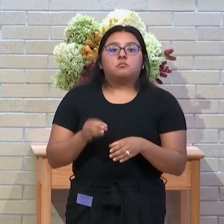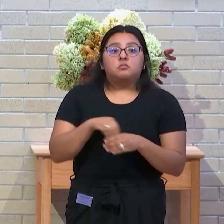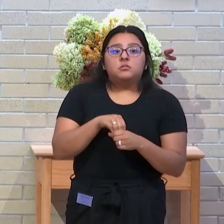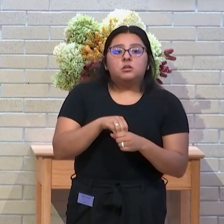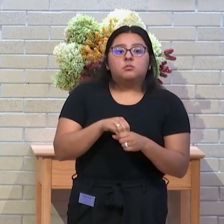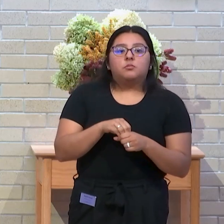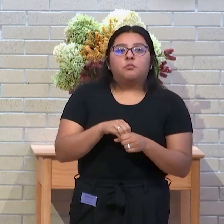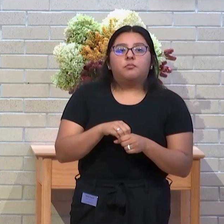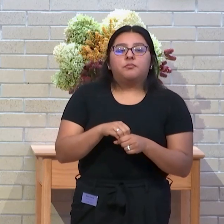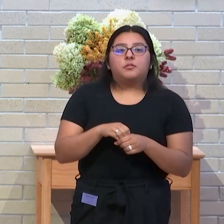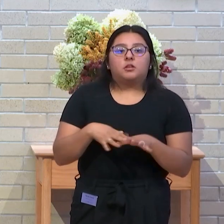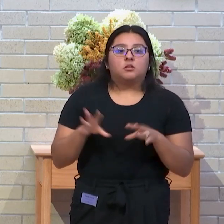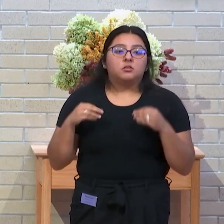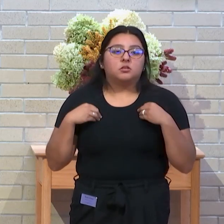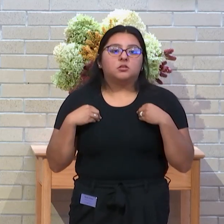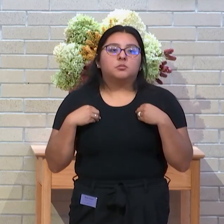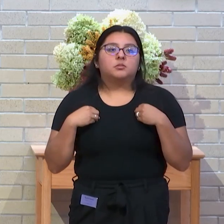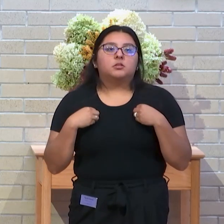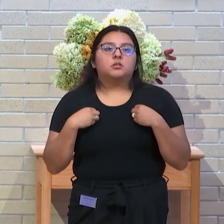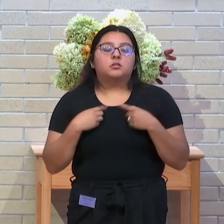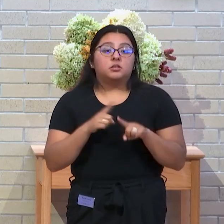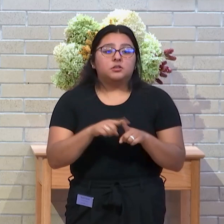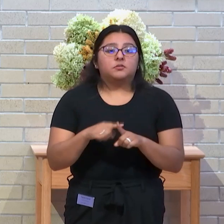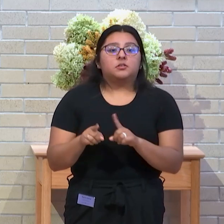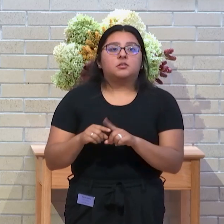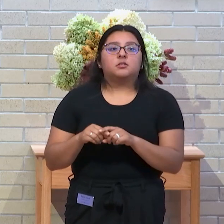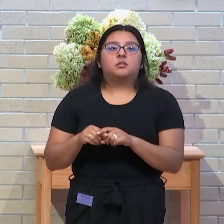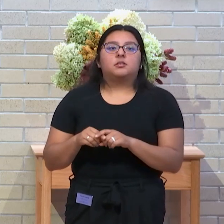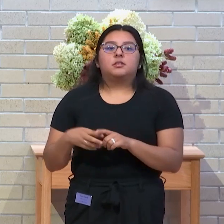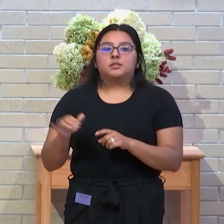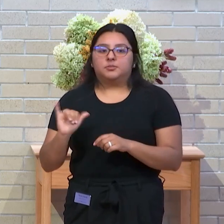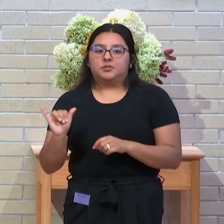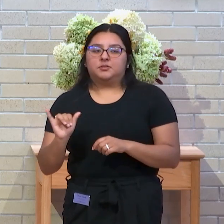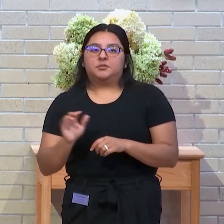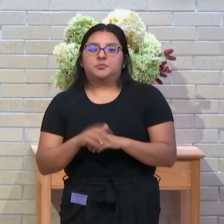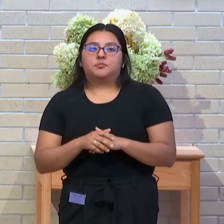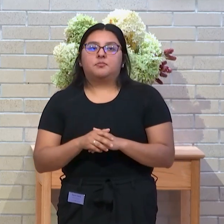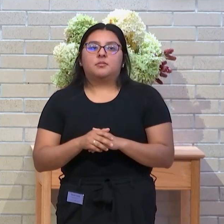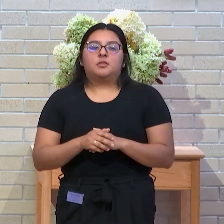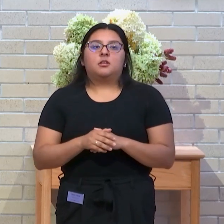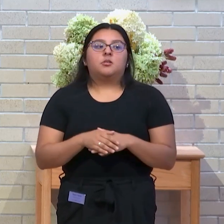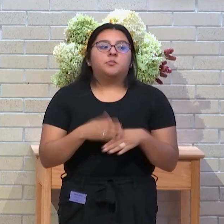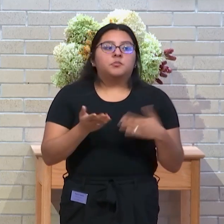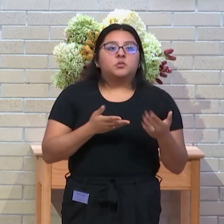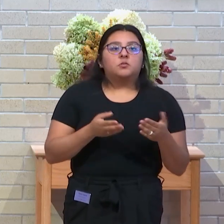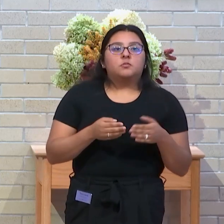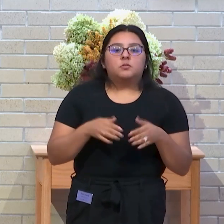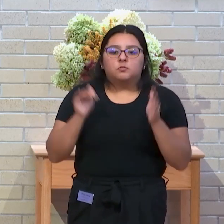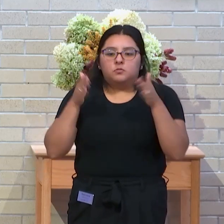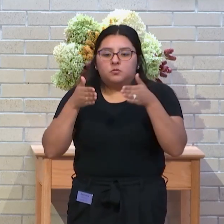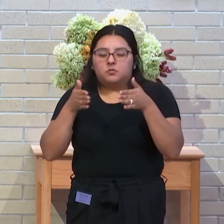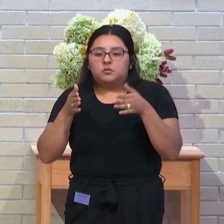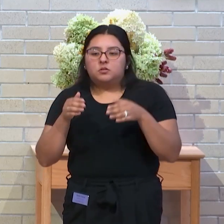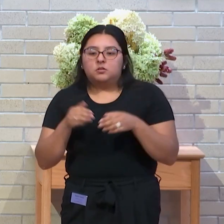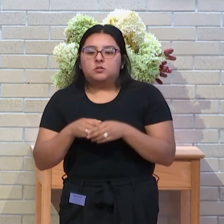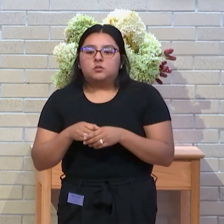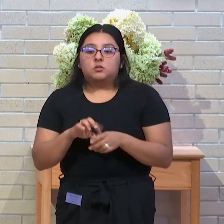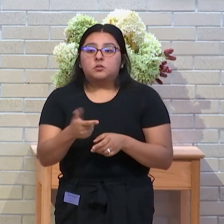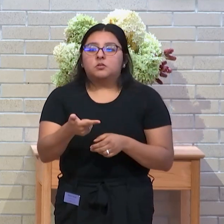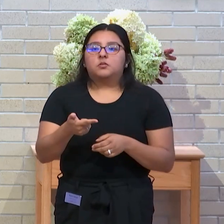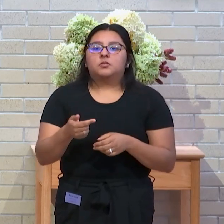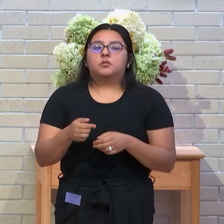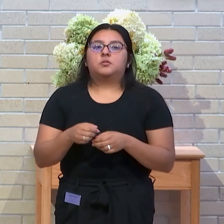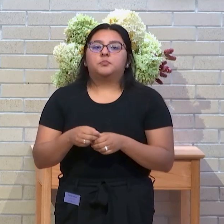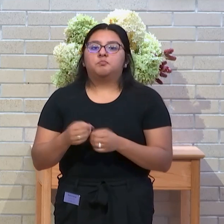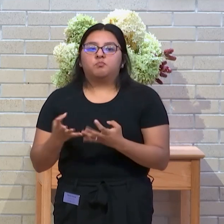the differences and the similarities. Learning through relationships, service, focusing on the other and not our own wants.